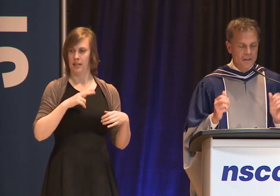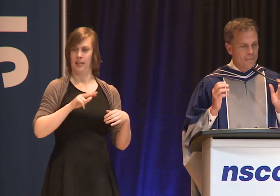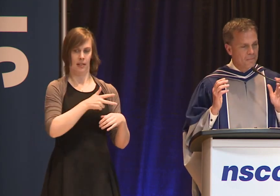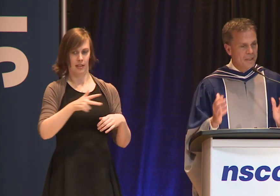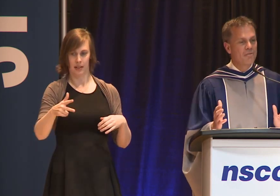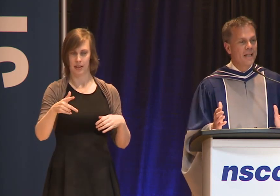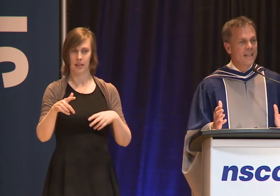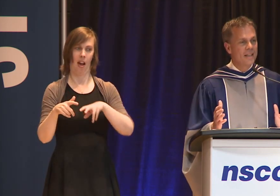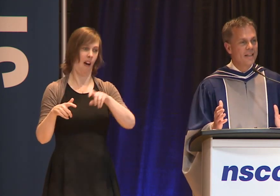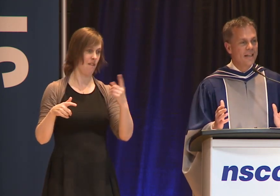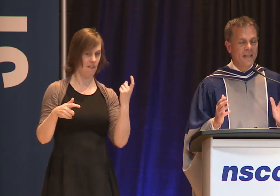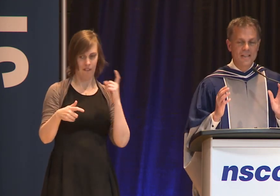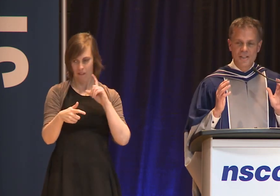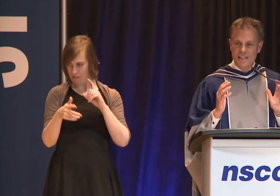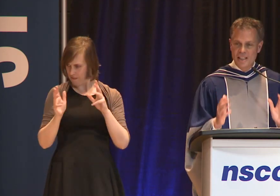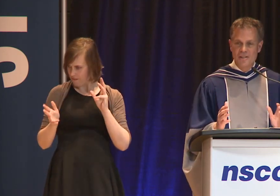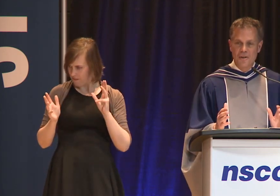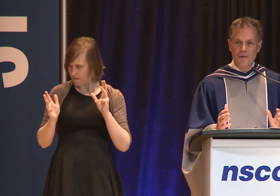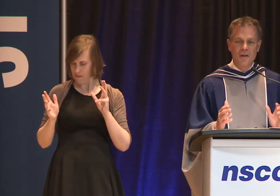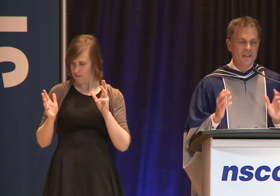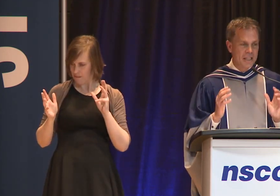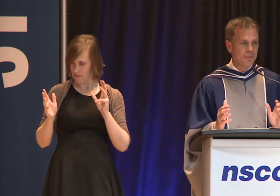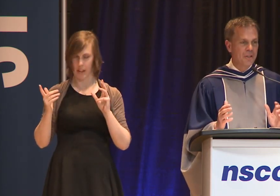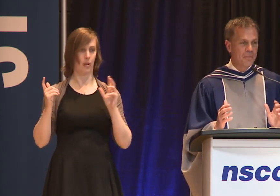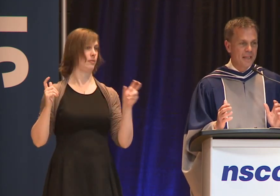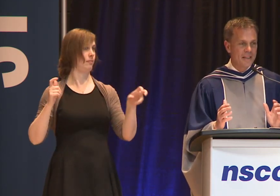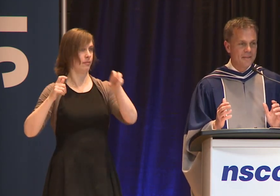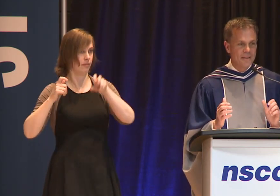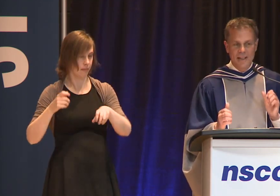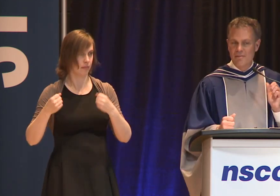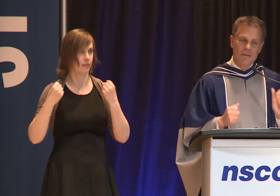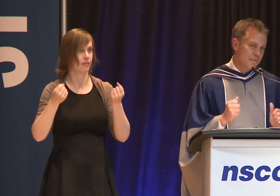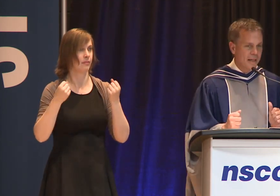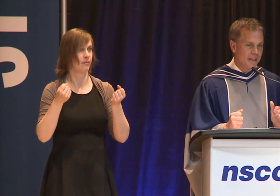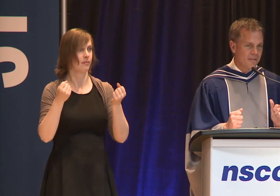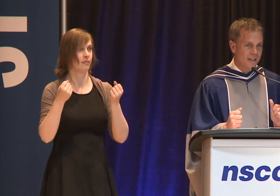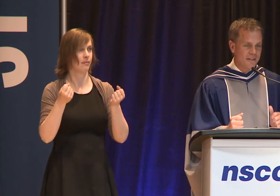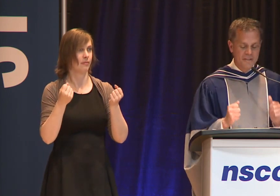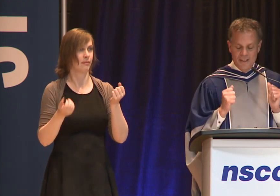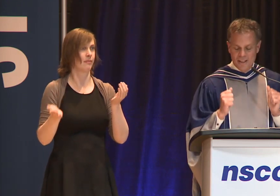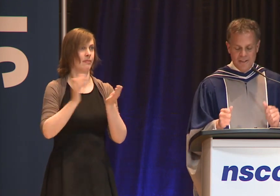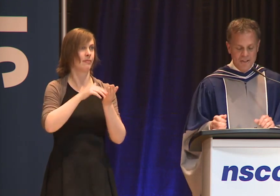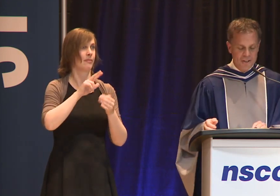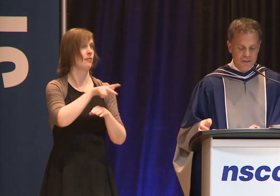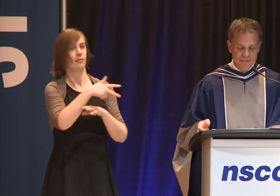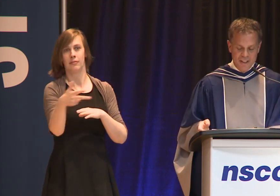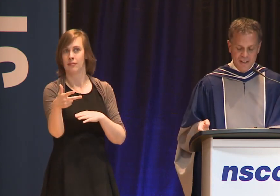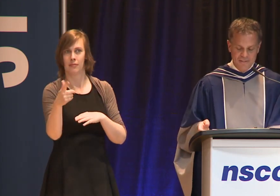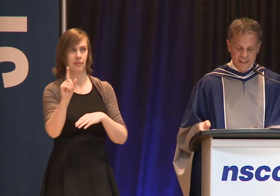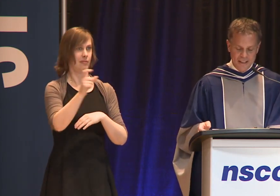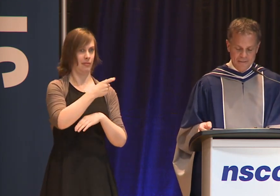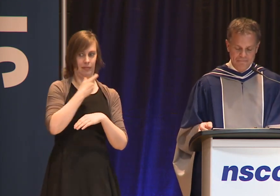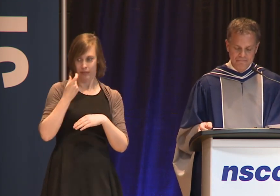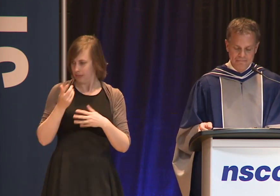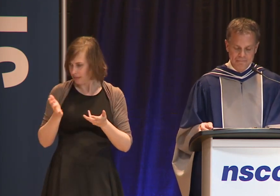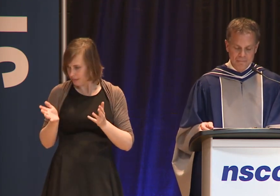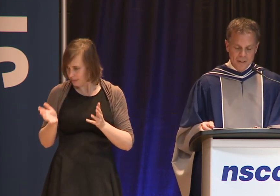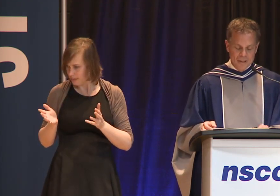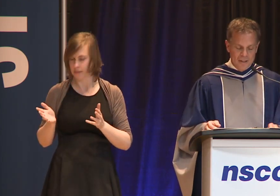around, be ready, and she'd say, no, I think we're going to make it. I'd run back around and start driving off